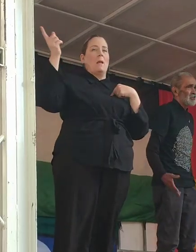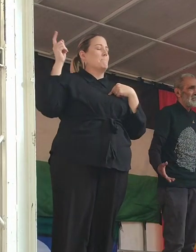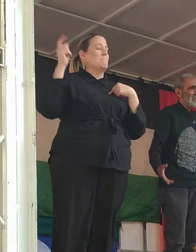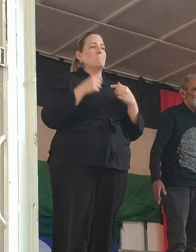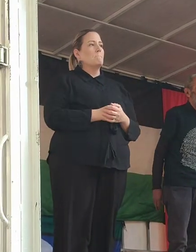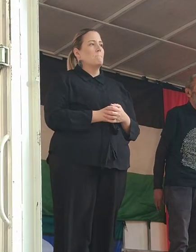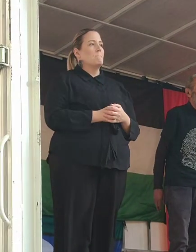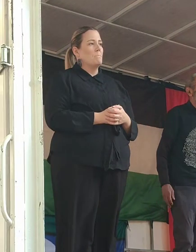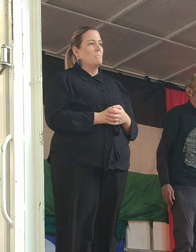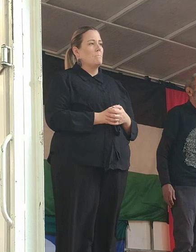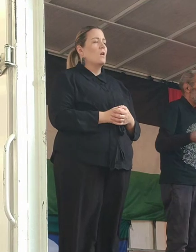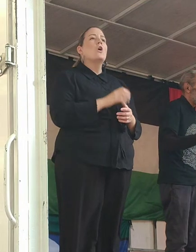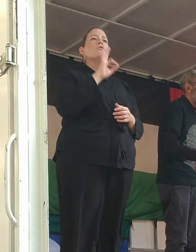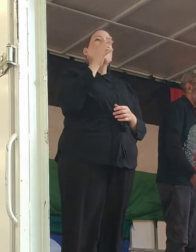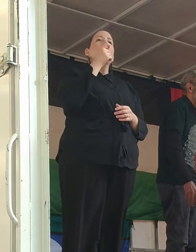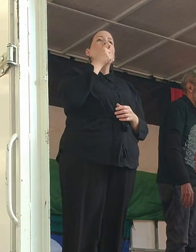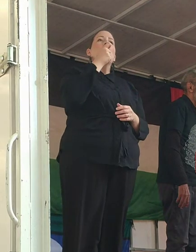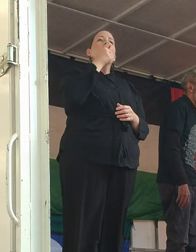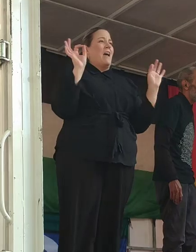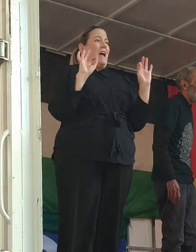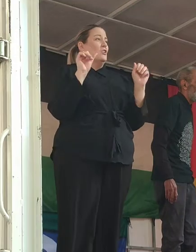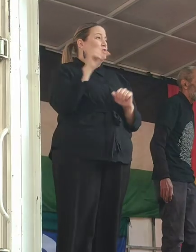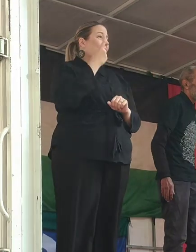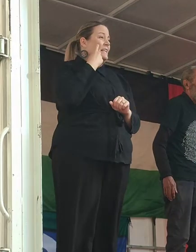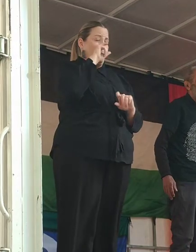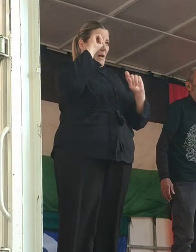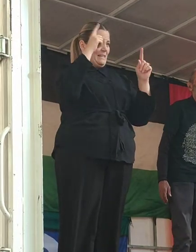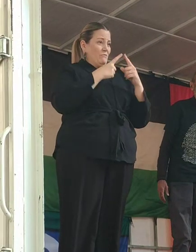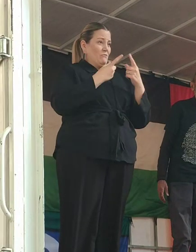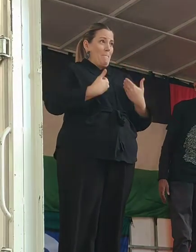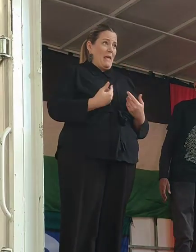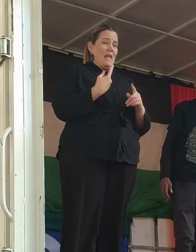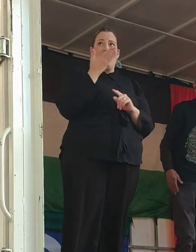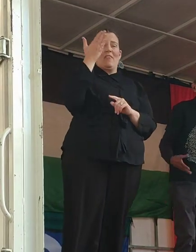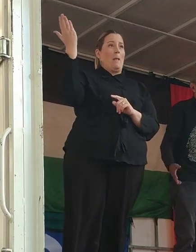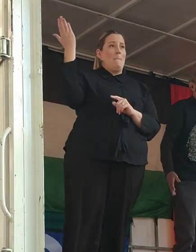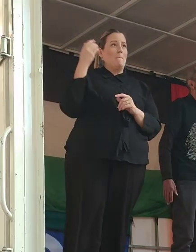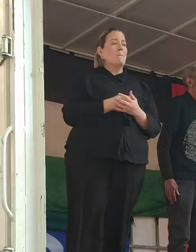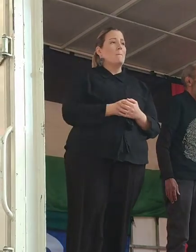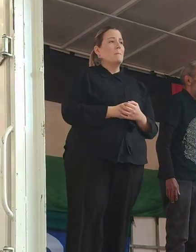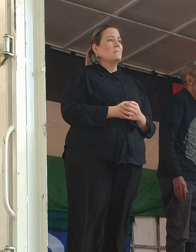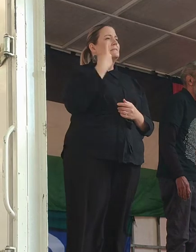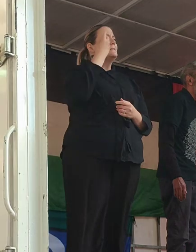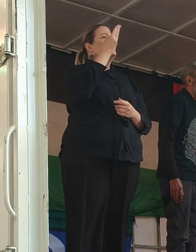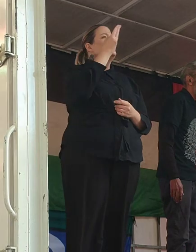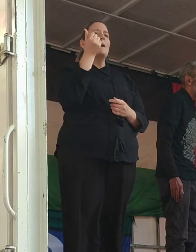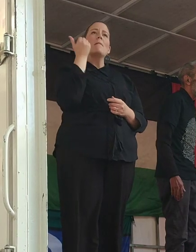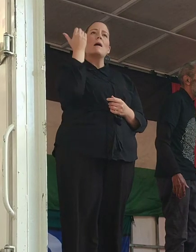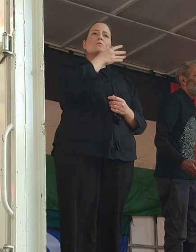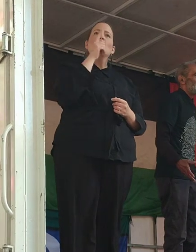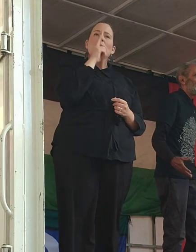not that subtle a difference. It should be easy for people to understand when they see some Aboriginal